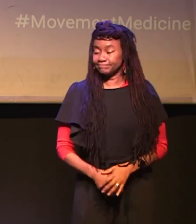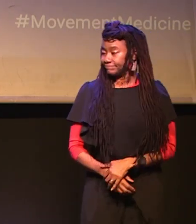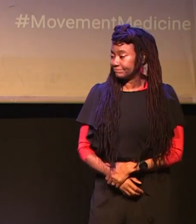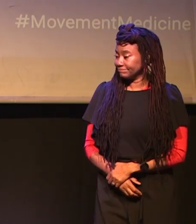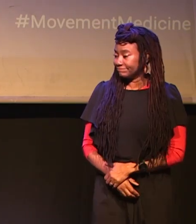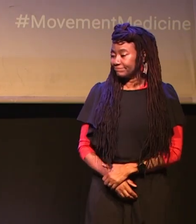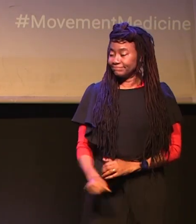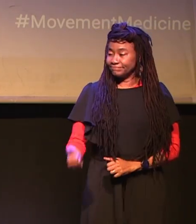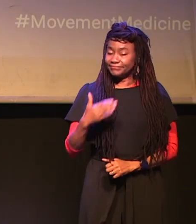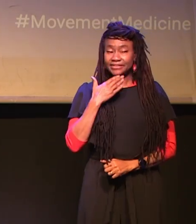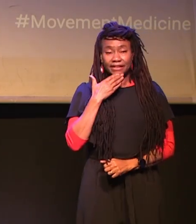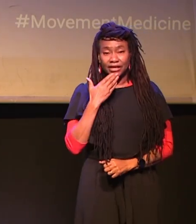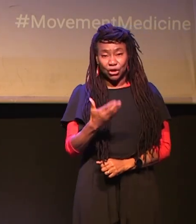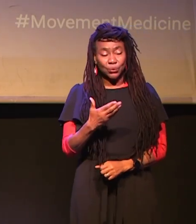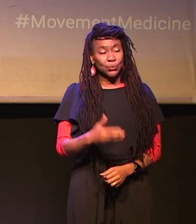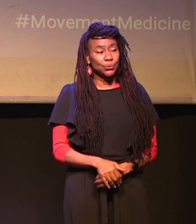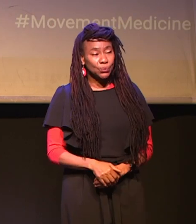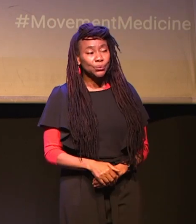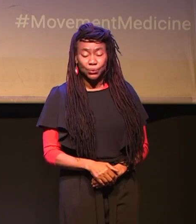Thank you, Suleiman. Thank you.